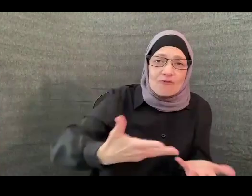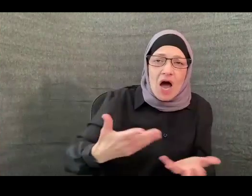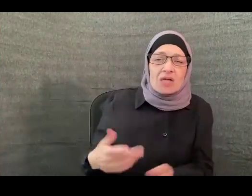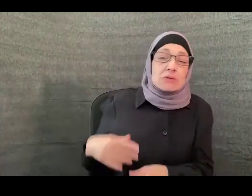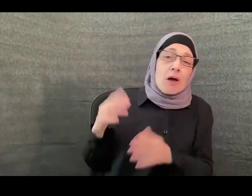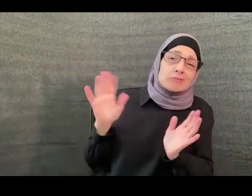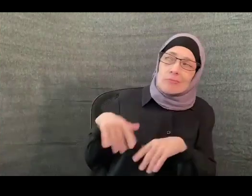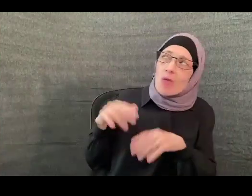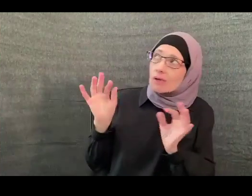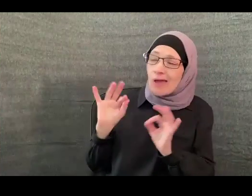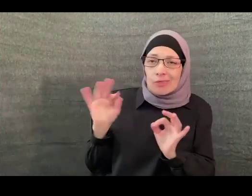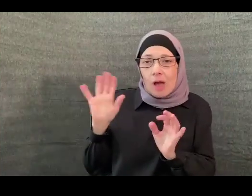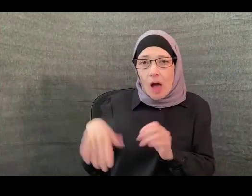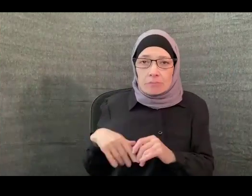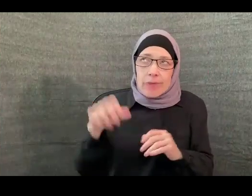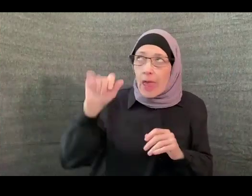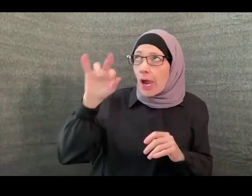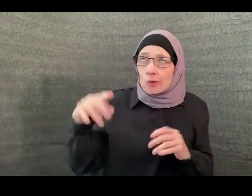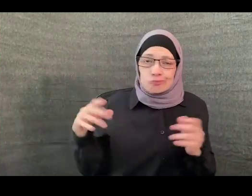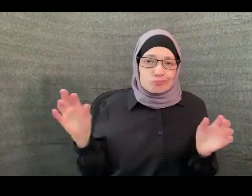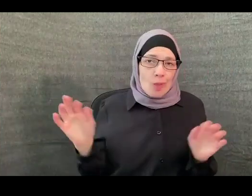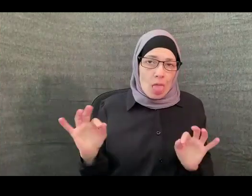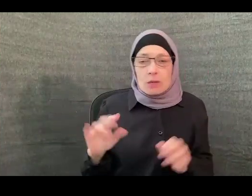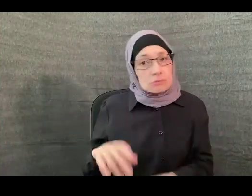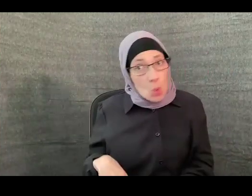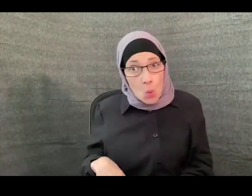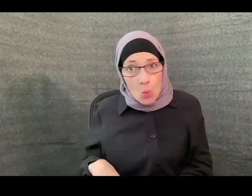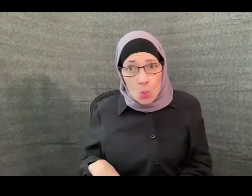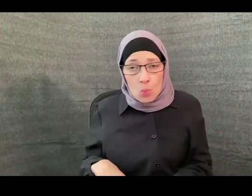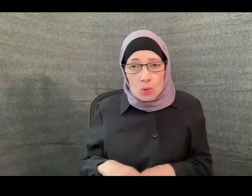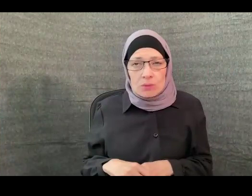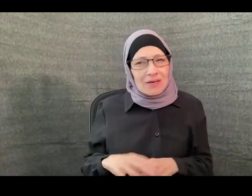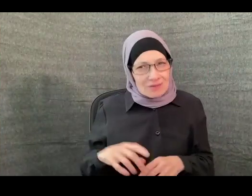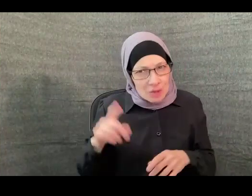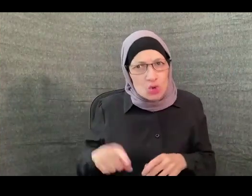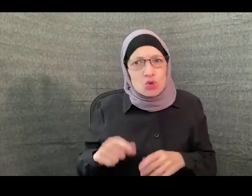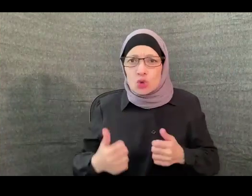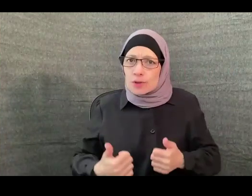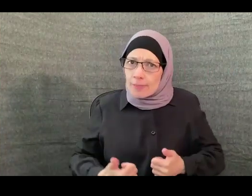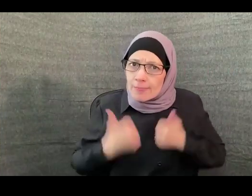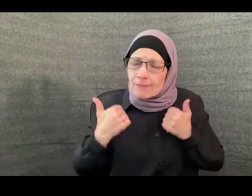Live a godly life. That's what the ayat are telling us.